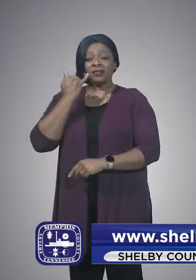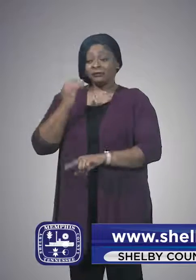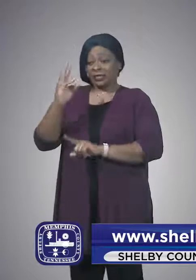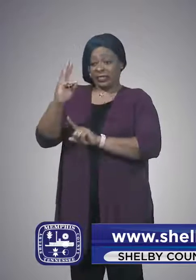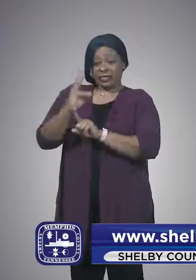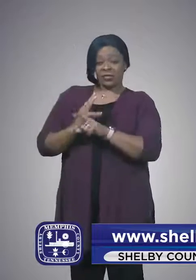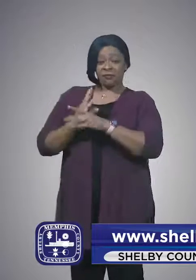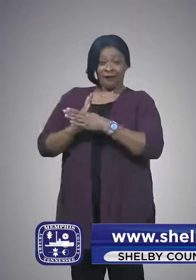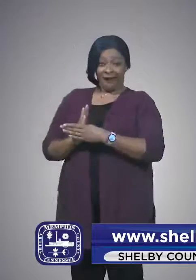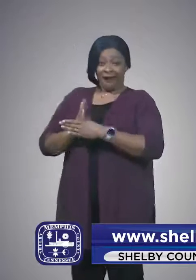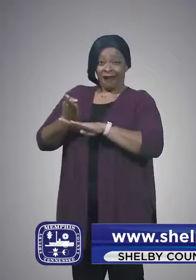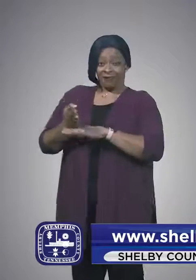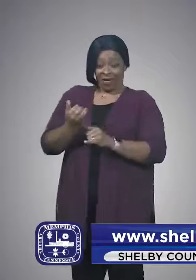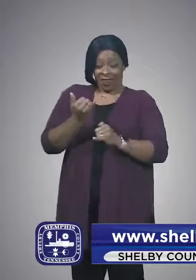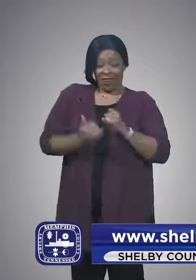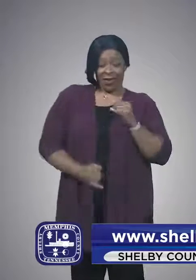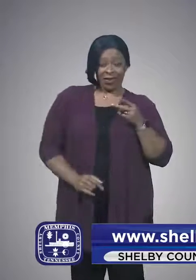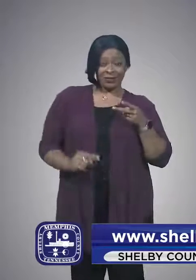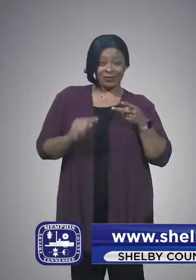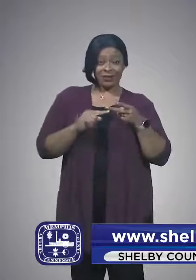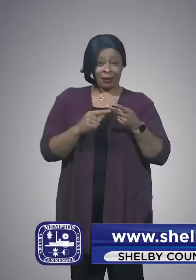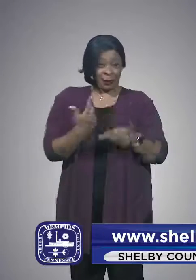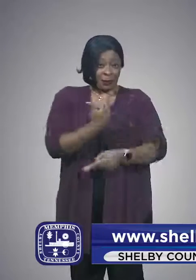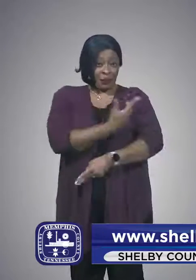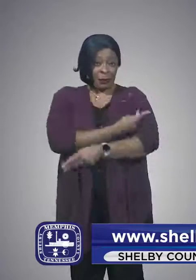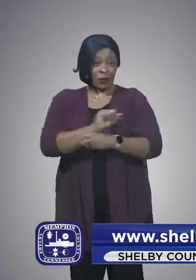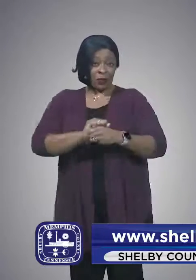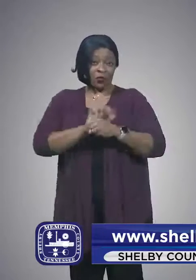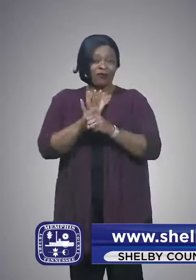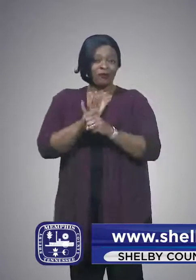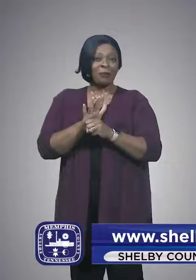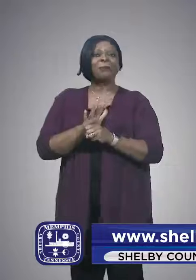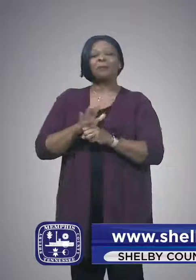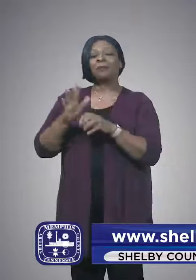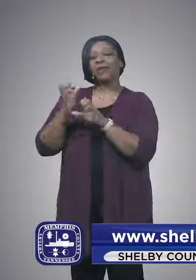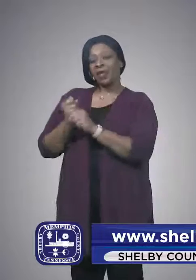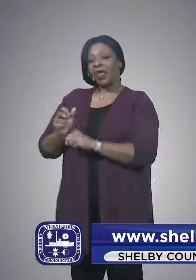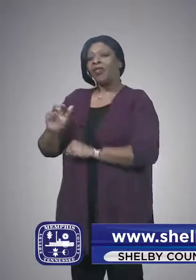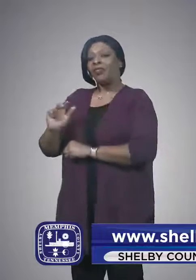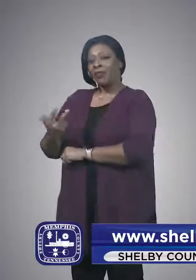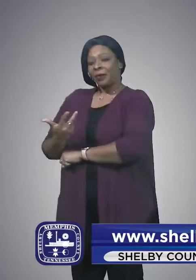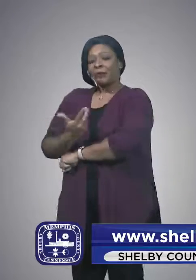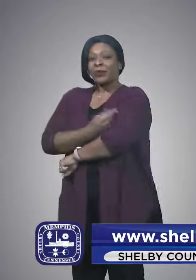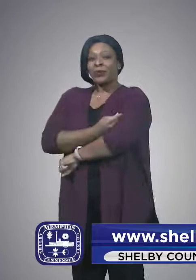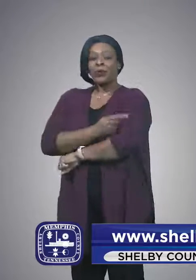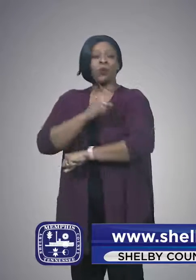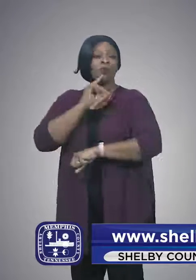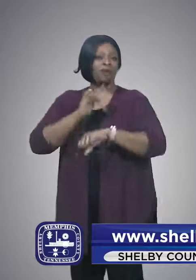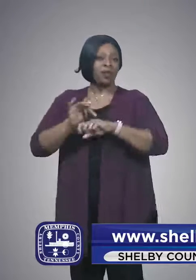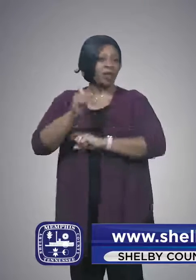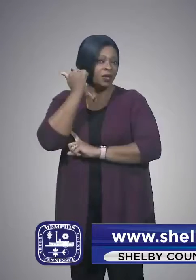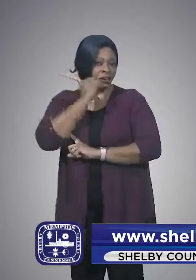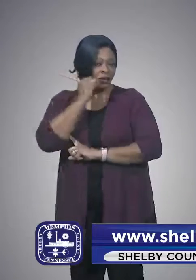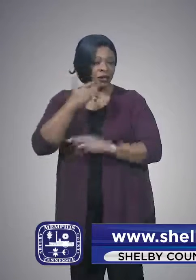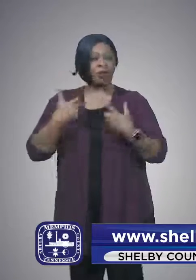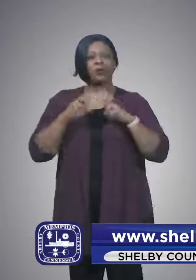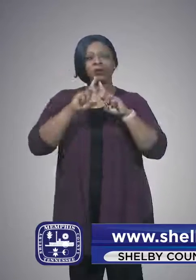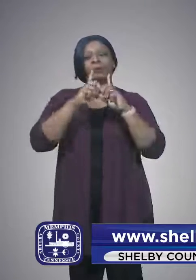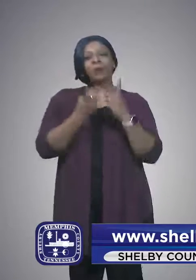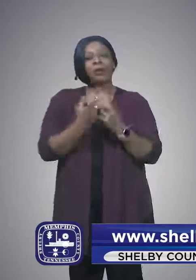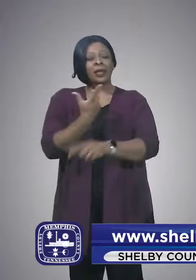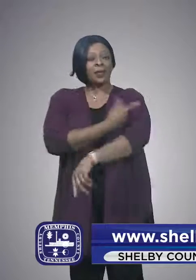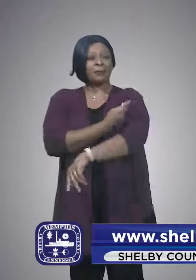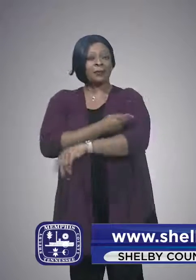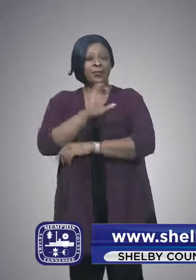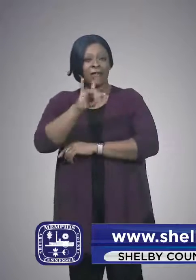6 months since they had their second dose of COVID vaccine. These boosters are available each day at the Health Department's